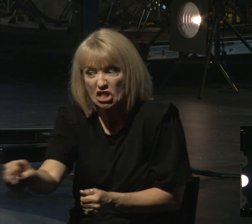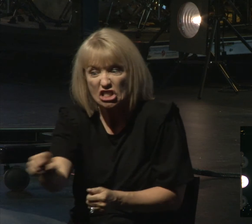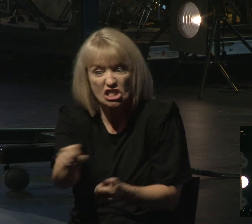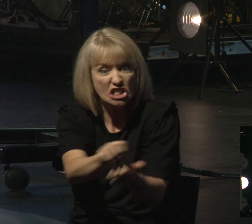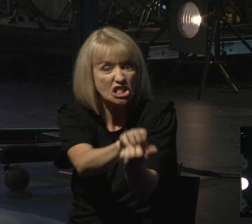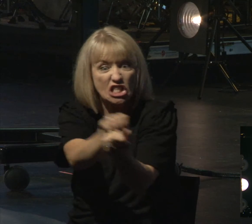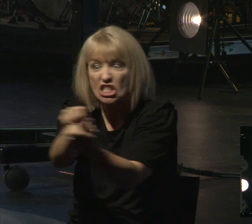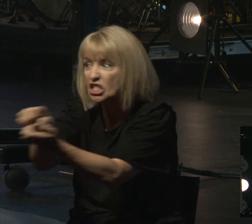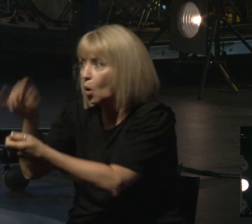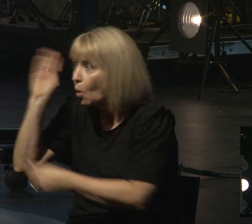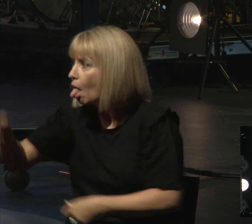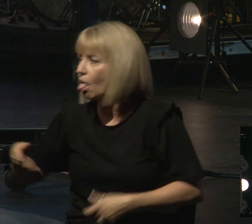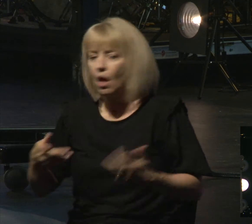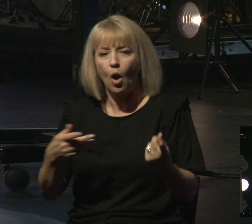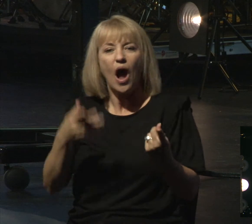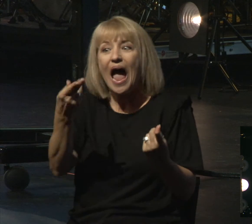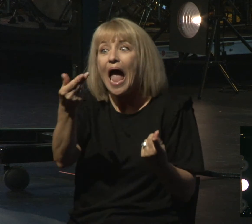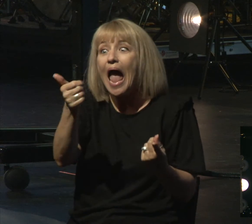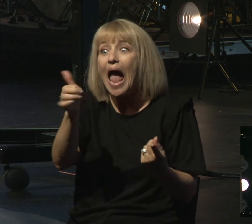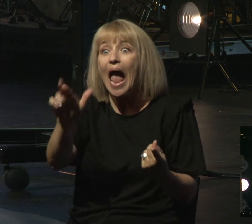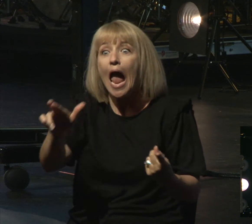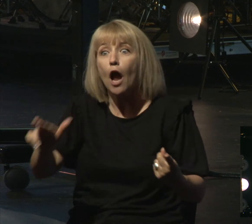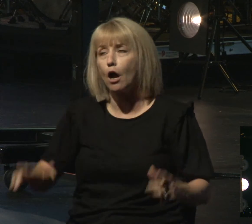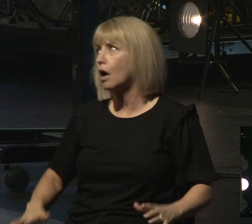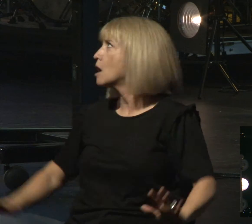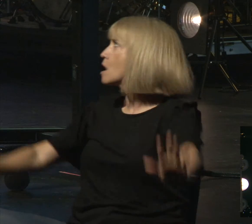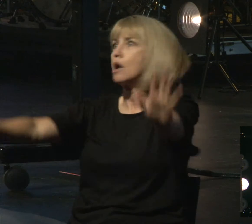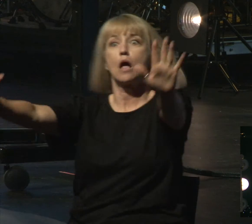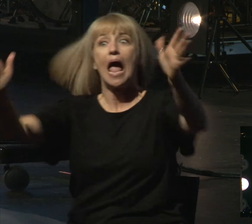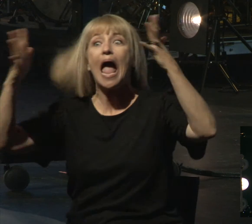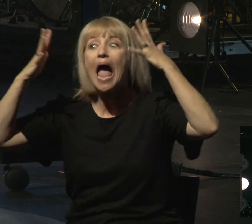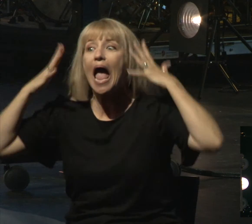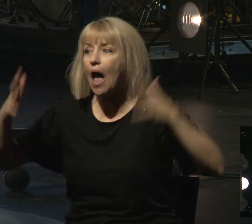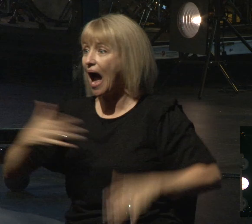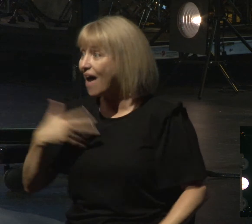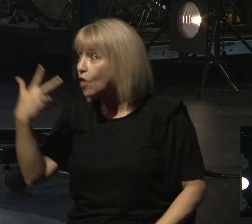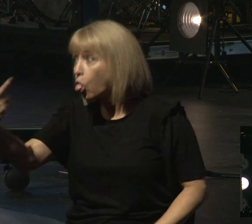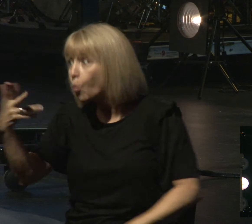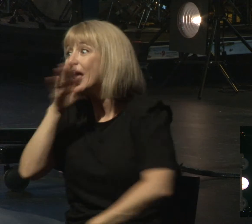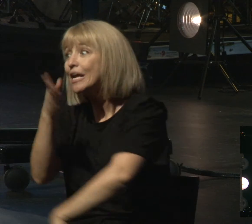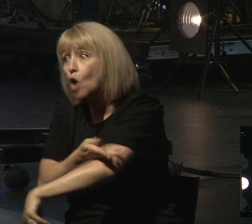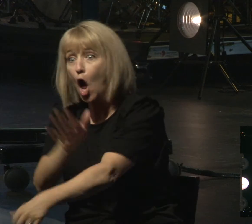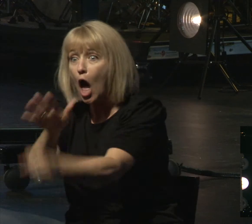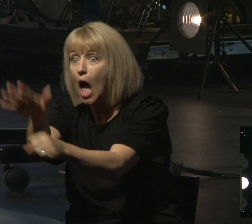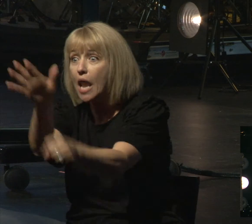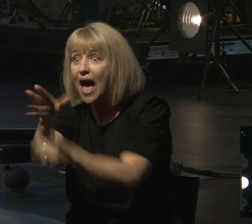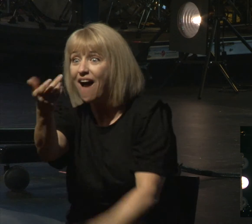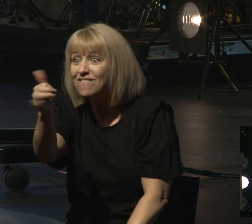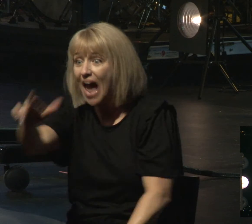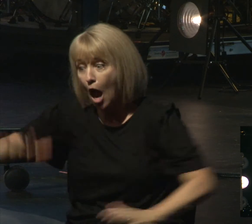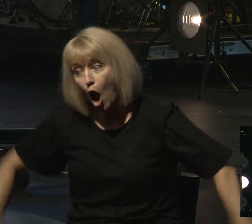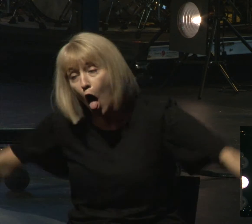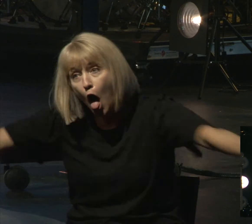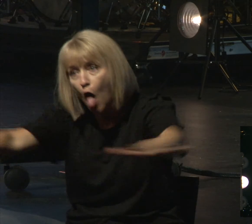it has hair everywhere. Like, I've got 3 girls with a lot of hair. I already have enough hair all over my home. I don't need to add another